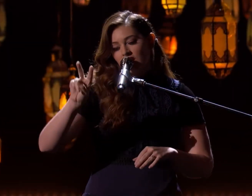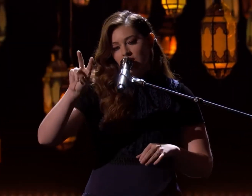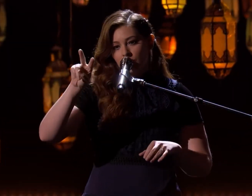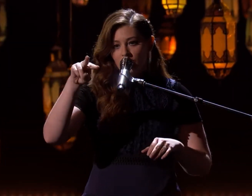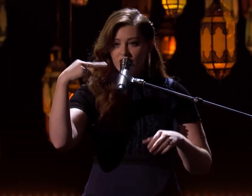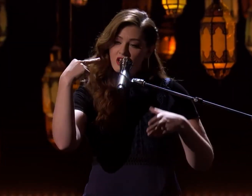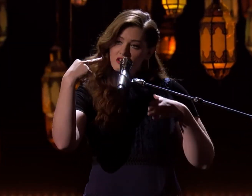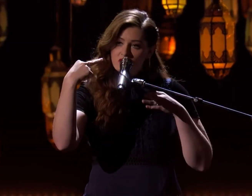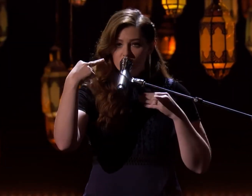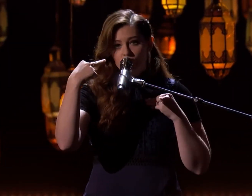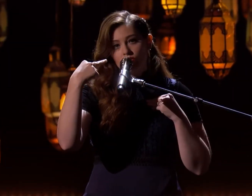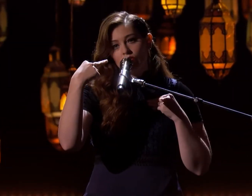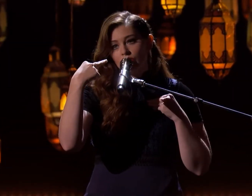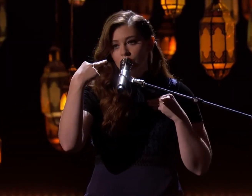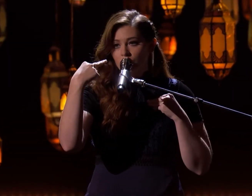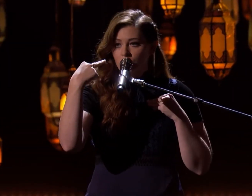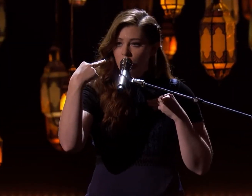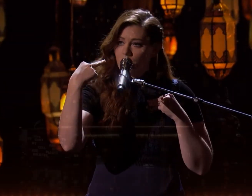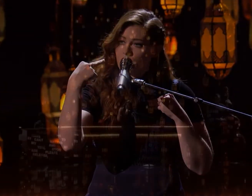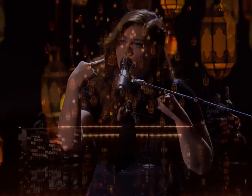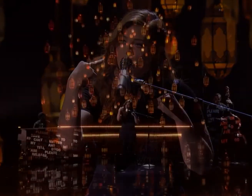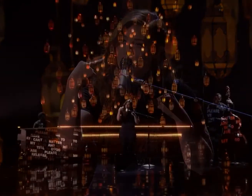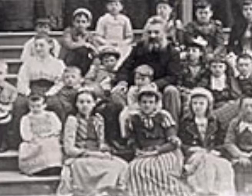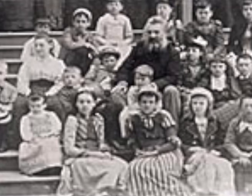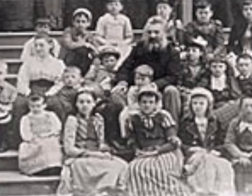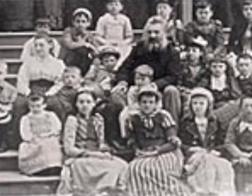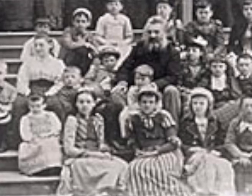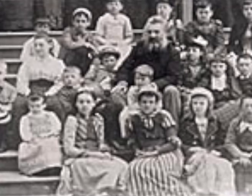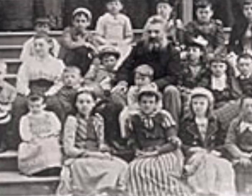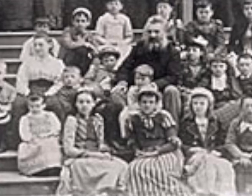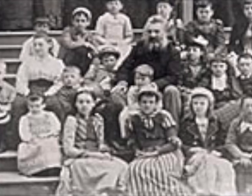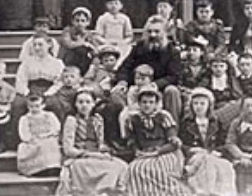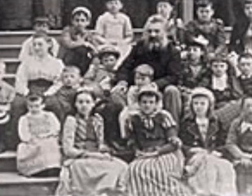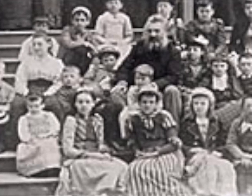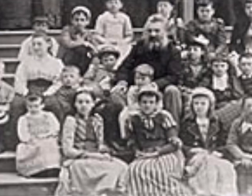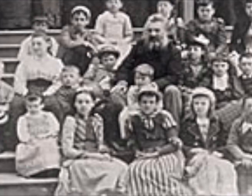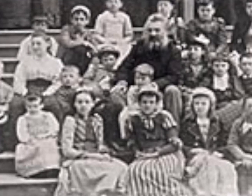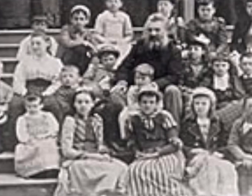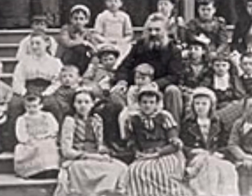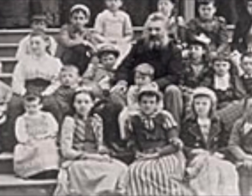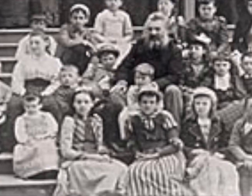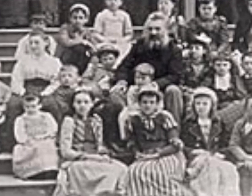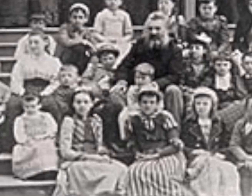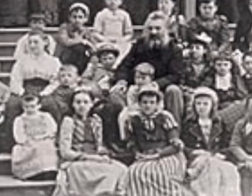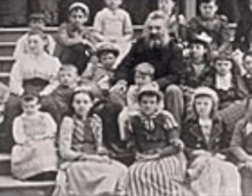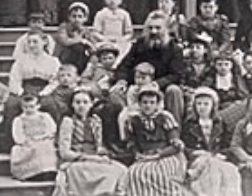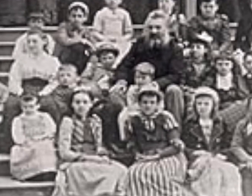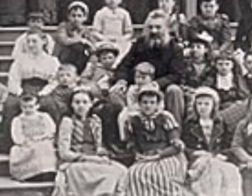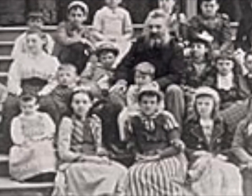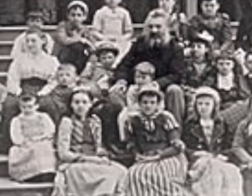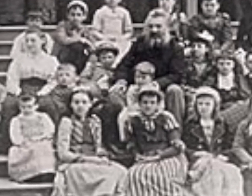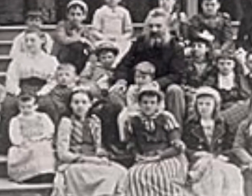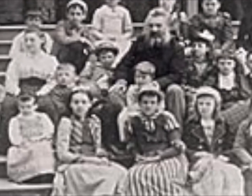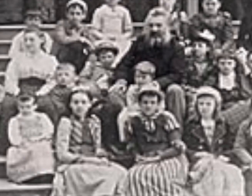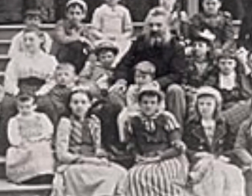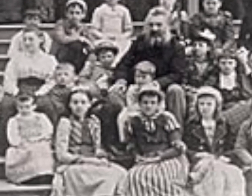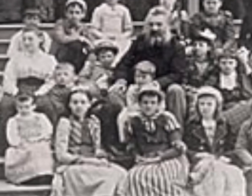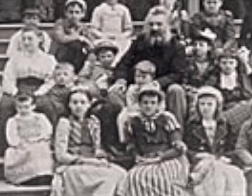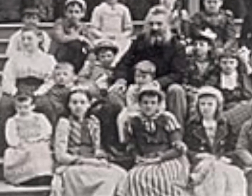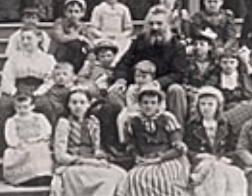with the hearing population. Many deaf people fell into depression since they were not allowed to sign, and it was impossible